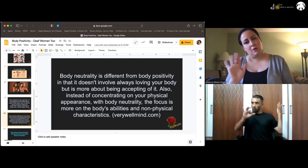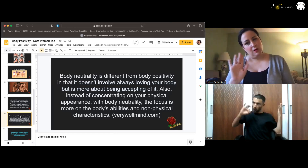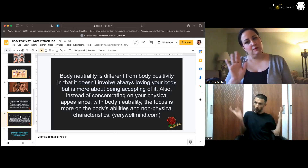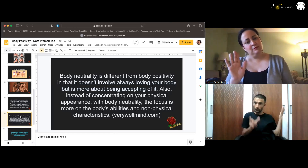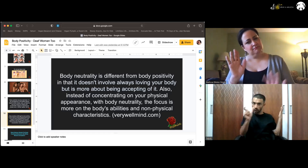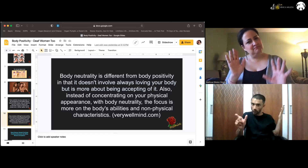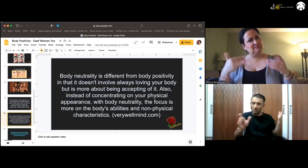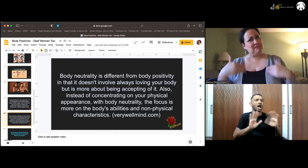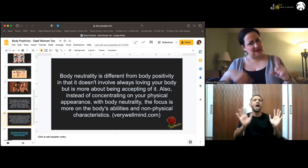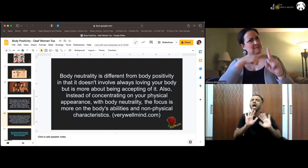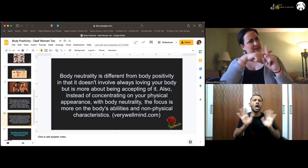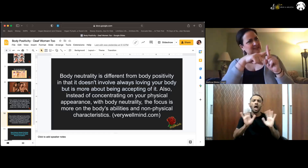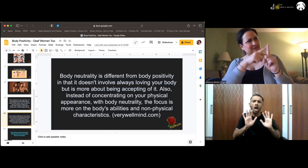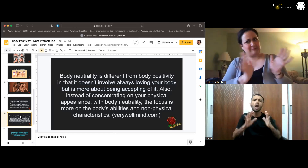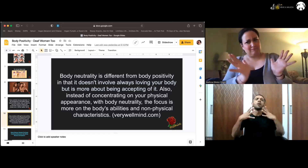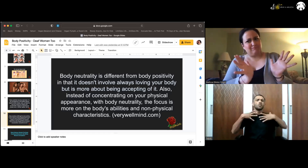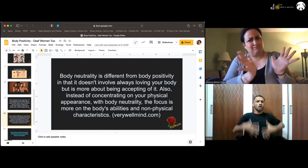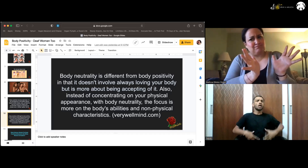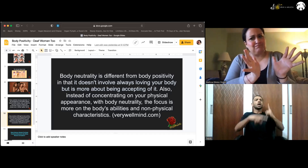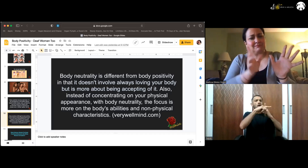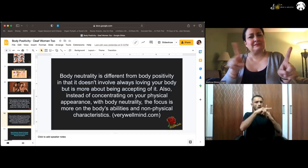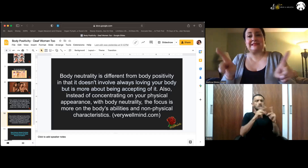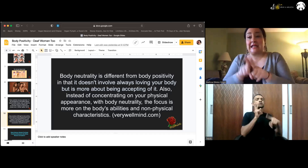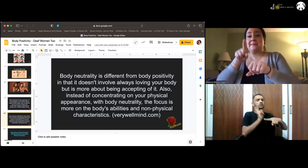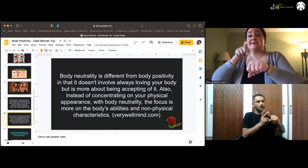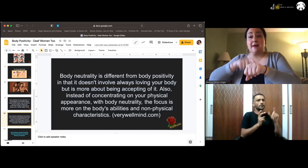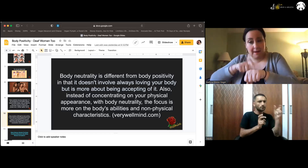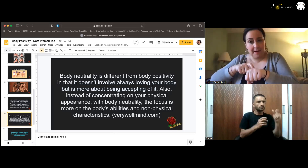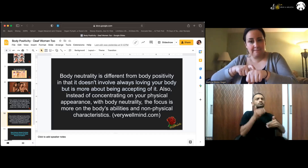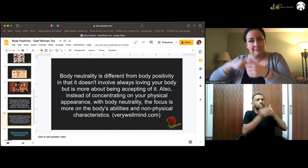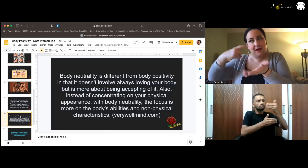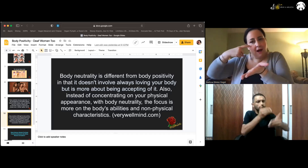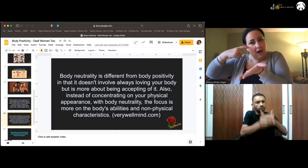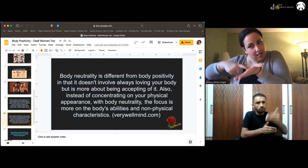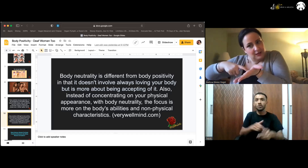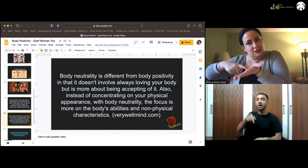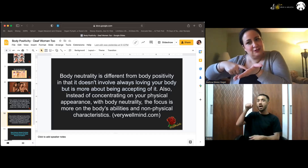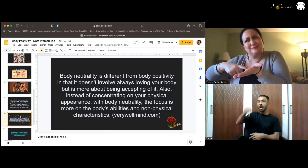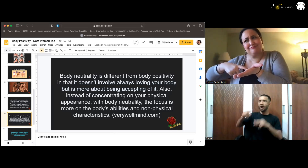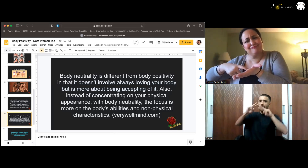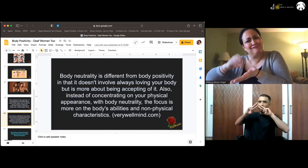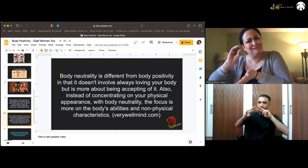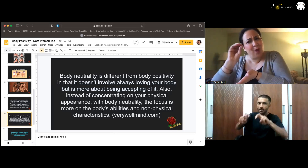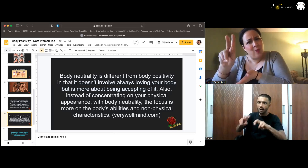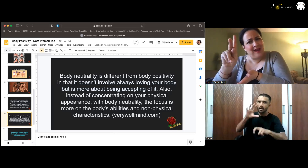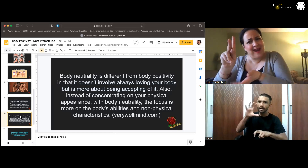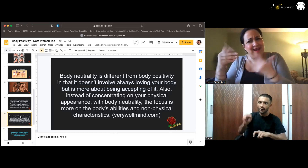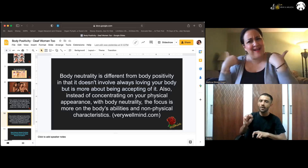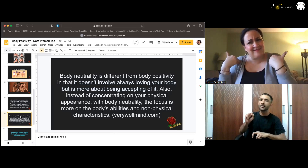we talk about positivity, and we can't just leave this term, we can just think about the